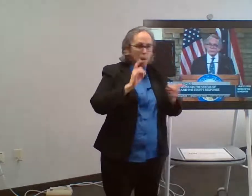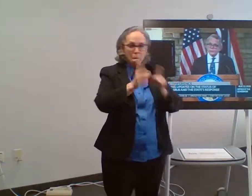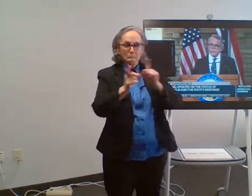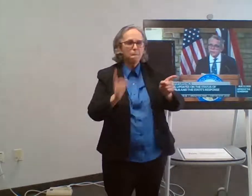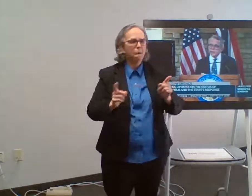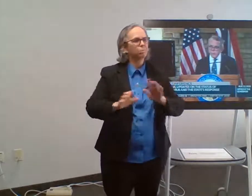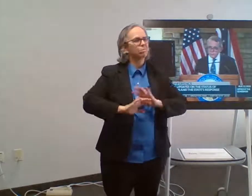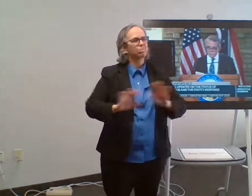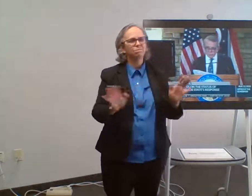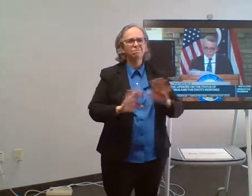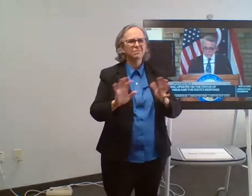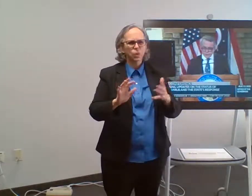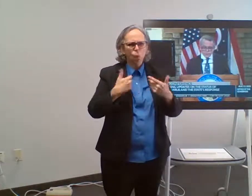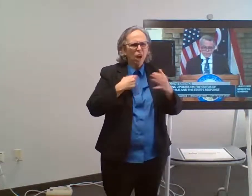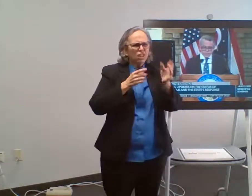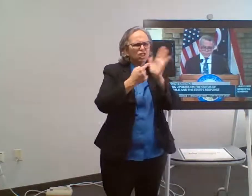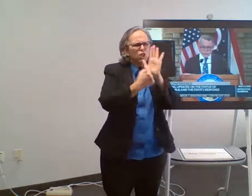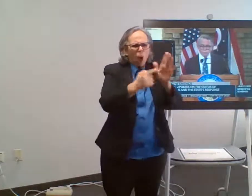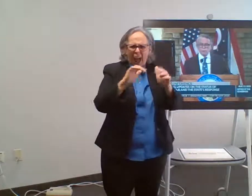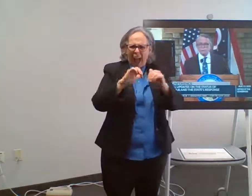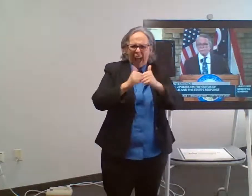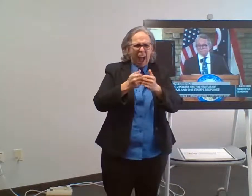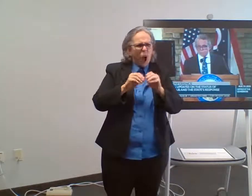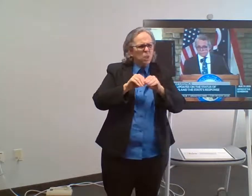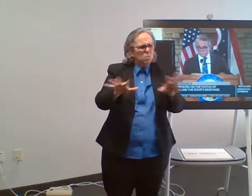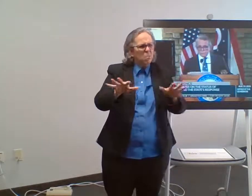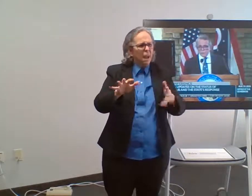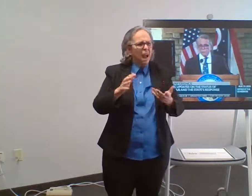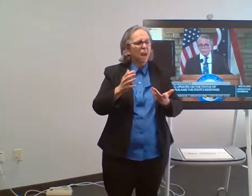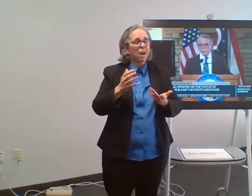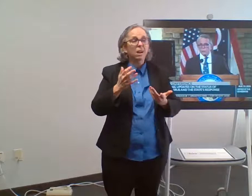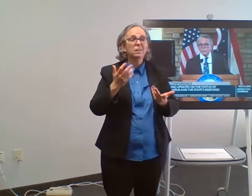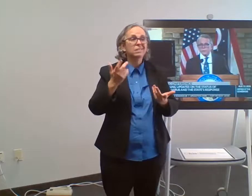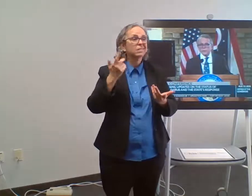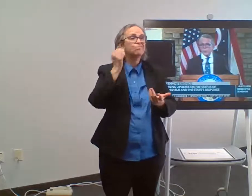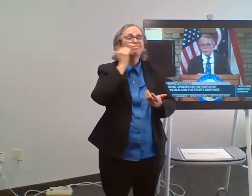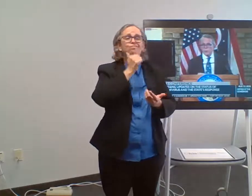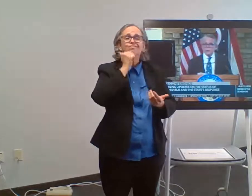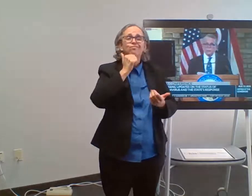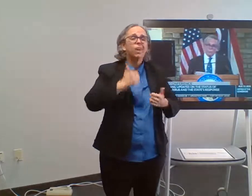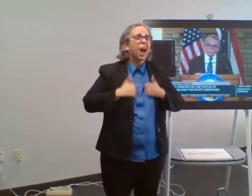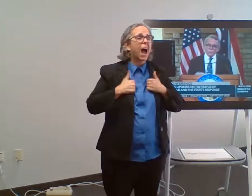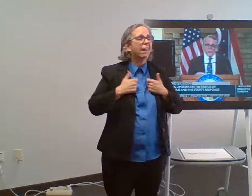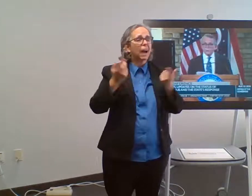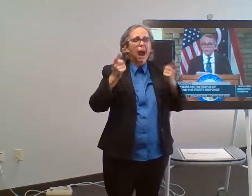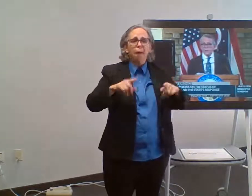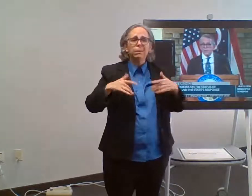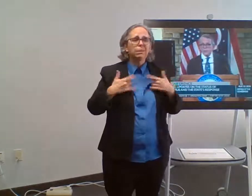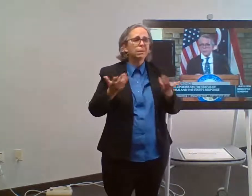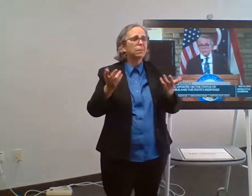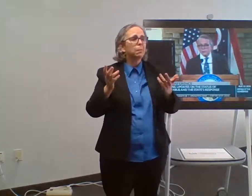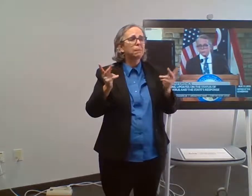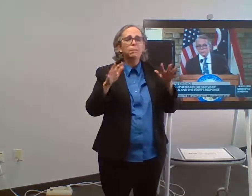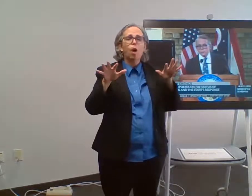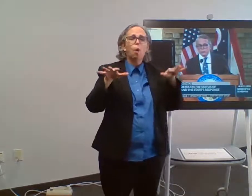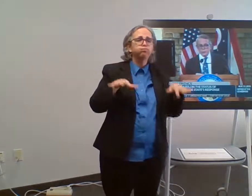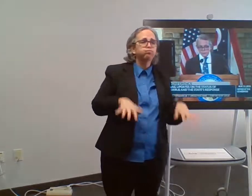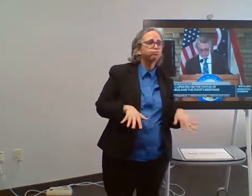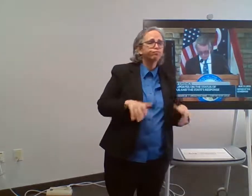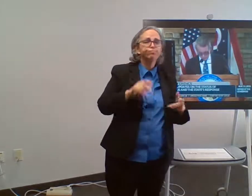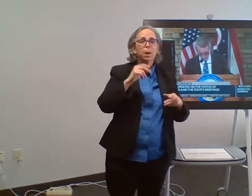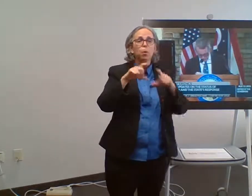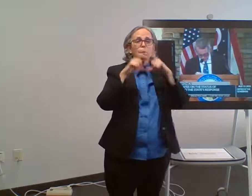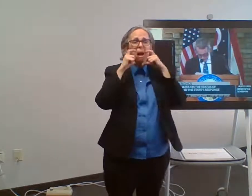spreading and just kind of common everyday occurrences. People let their guard down, don't wear a mask, don't do the